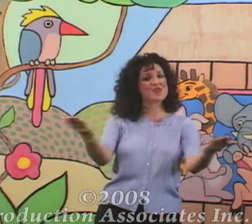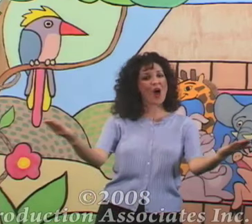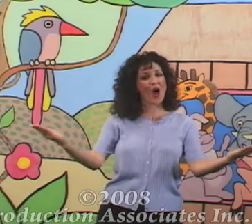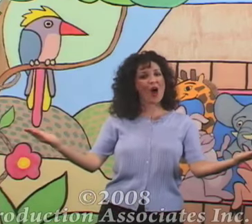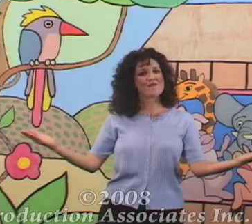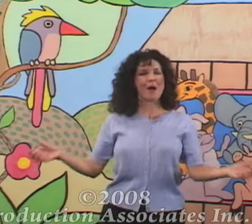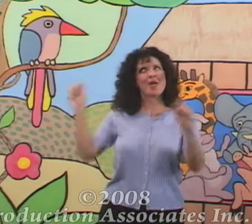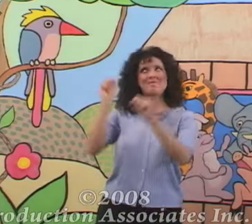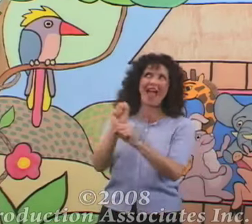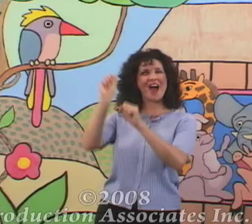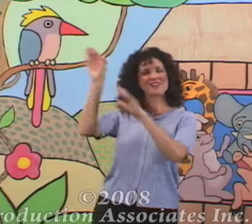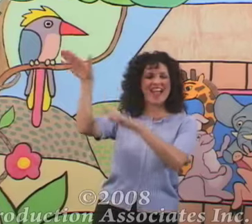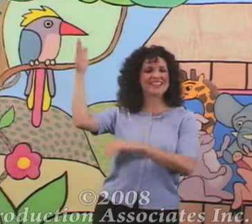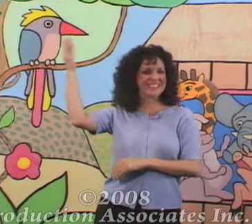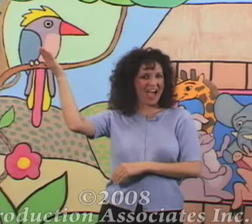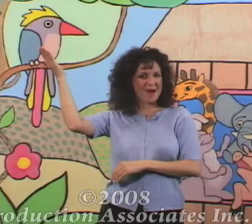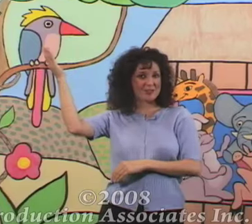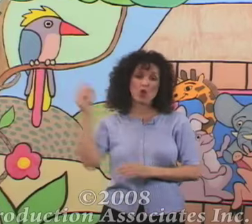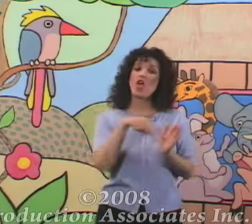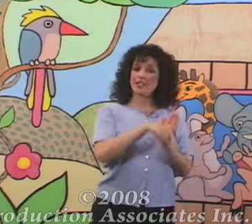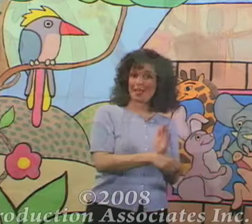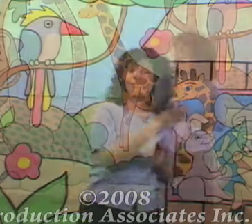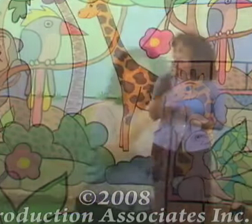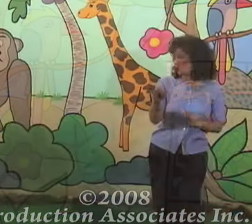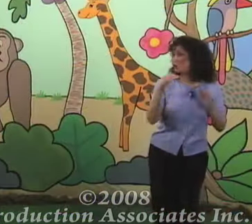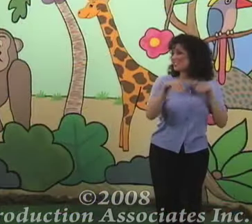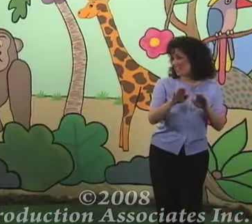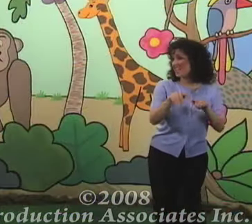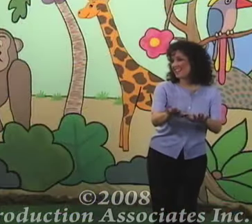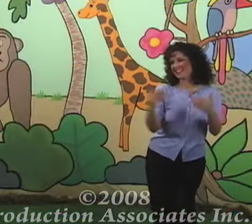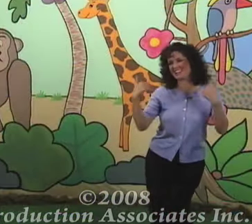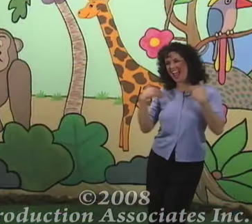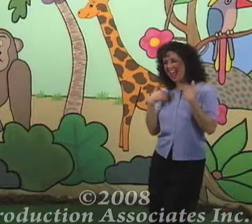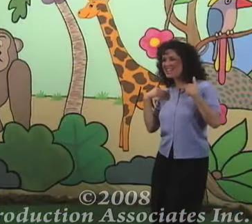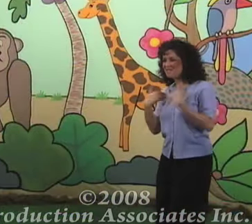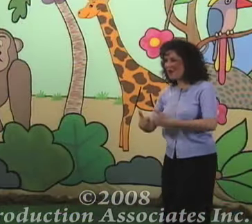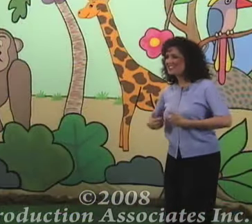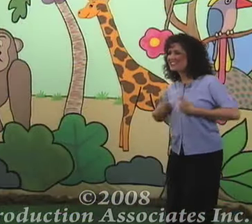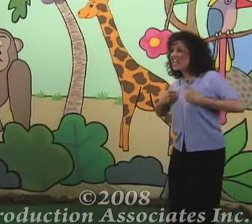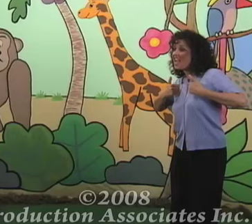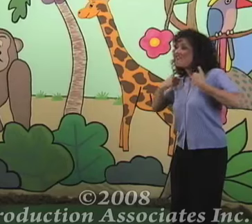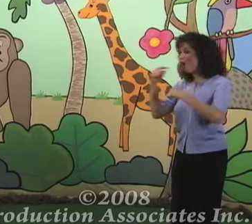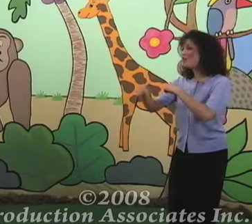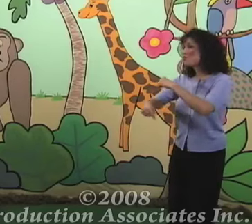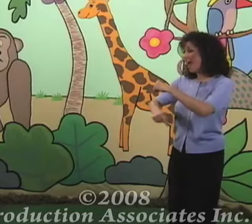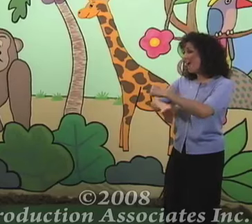go. From the mountaintops to the deep blue sea, animals live all around